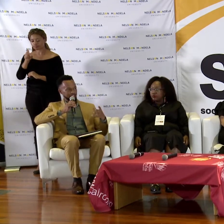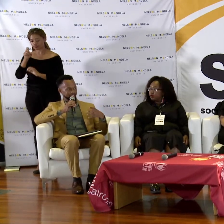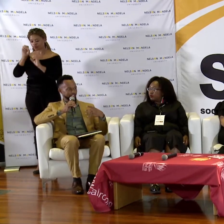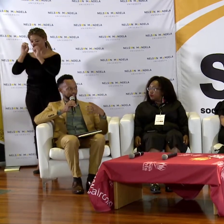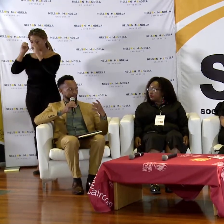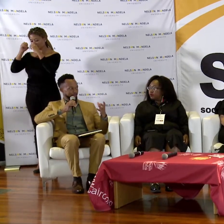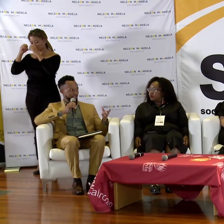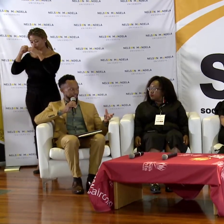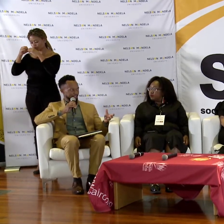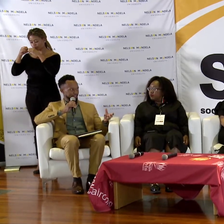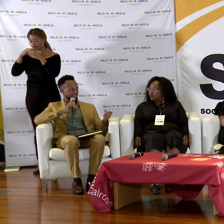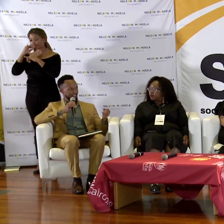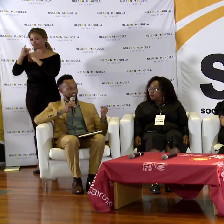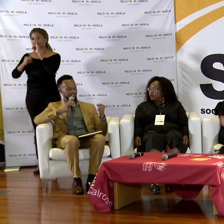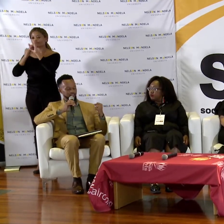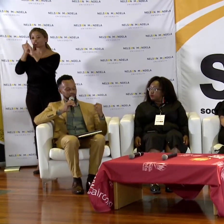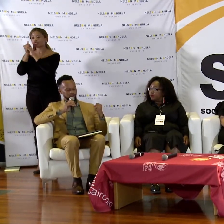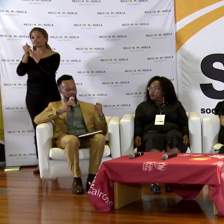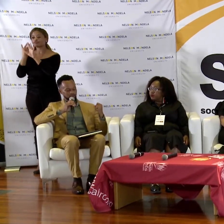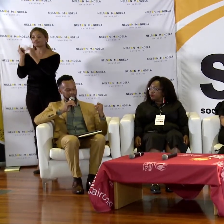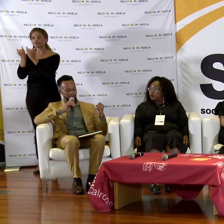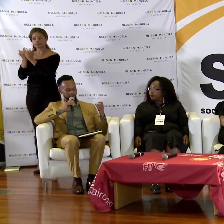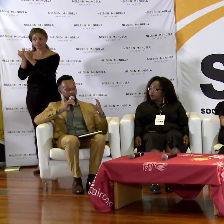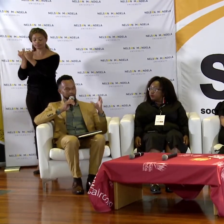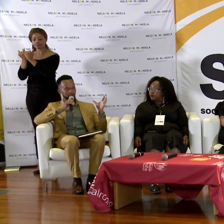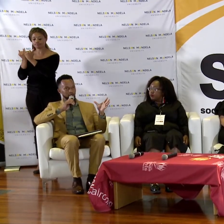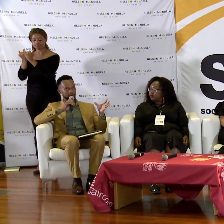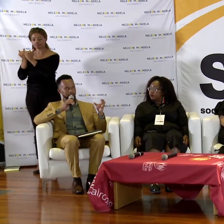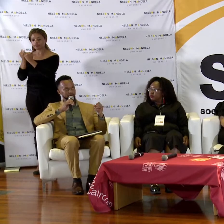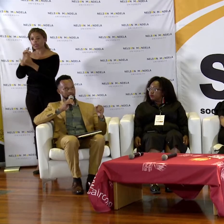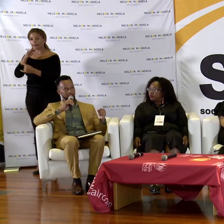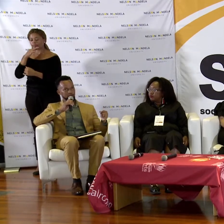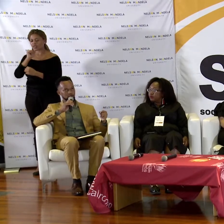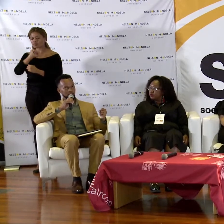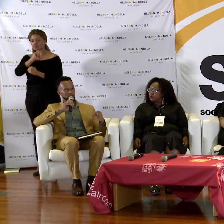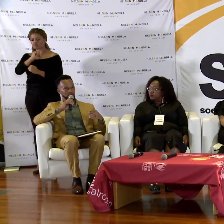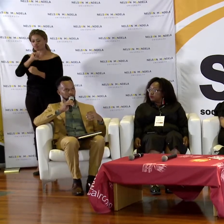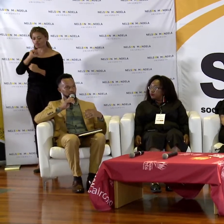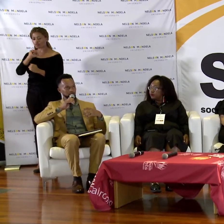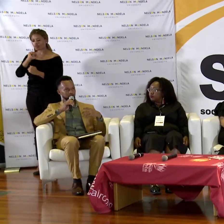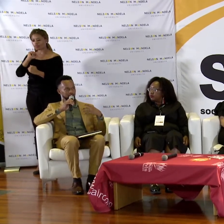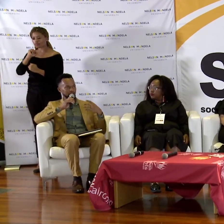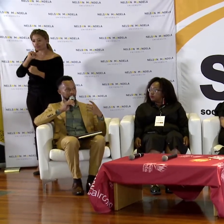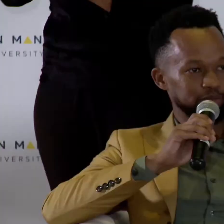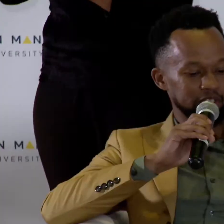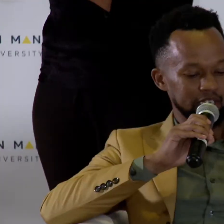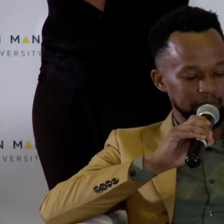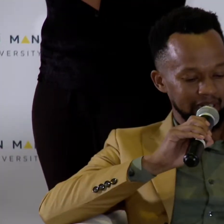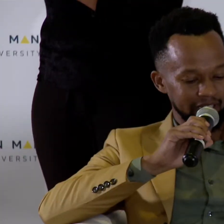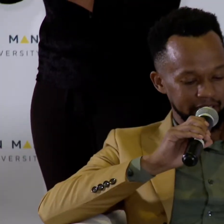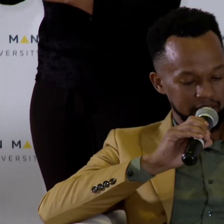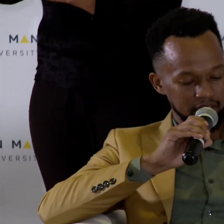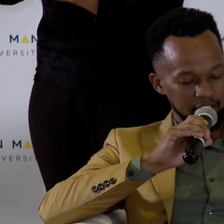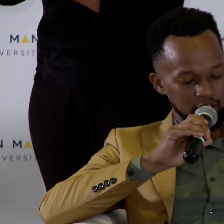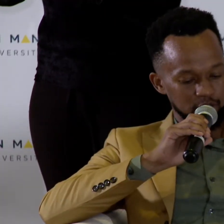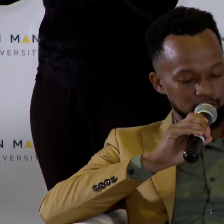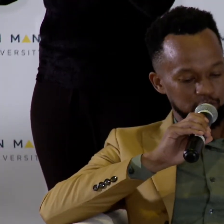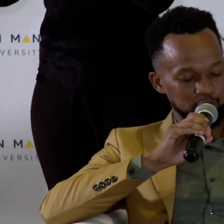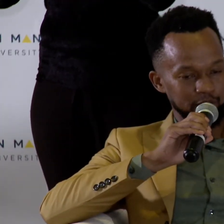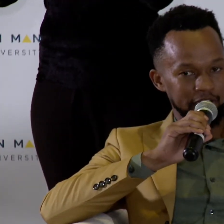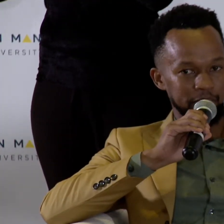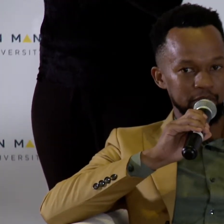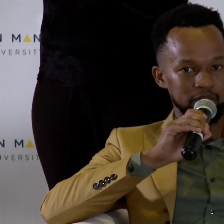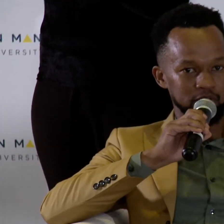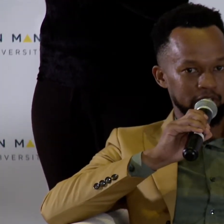Google's a multinational company. So from your perspective, what role do you think government can play